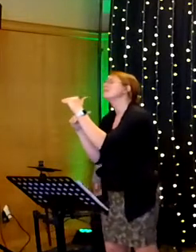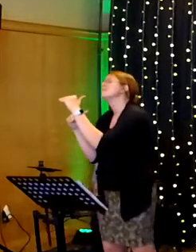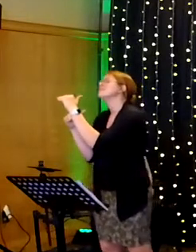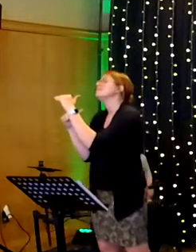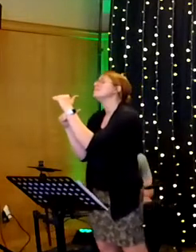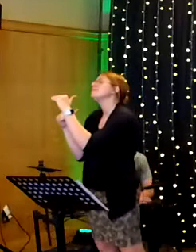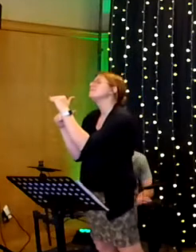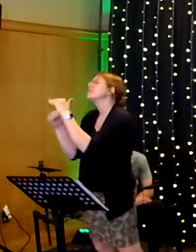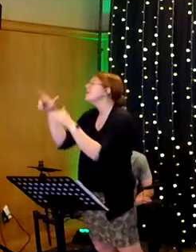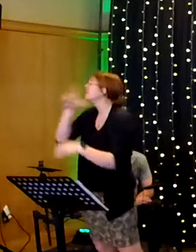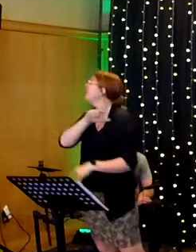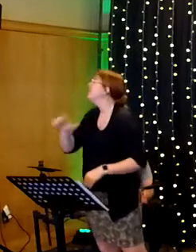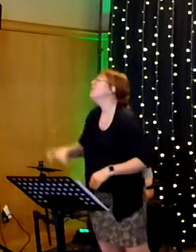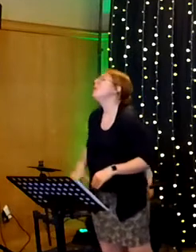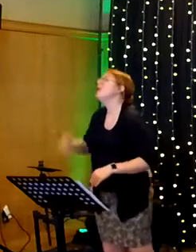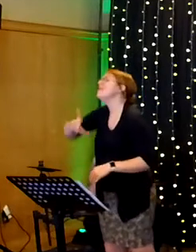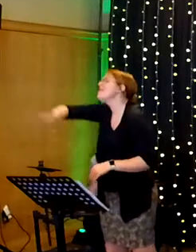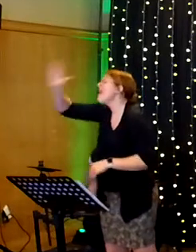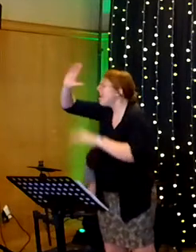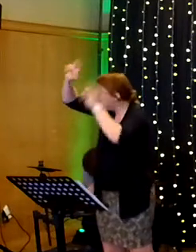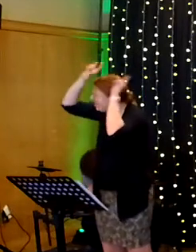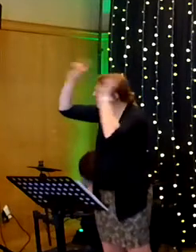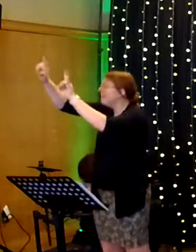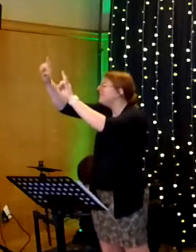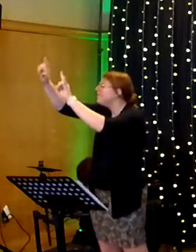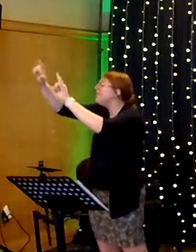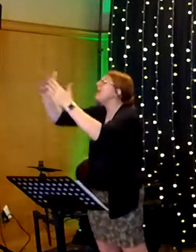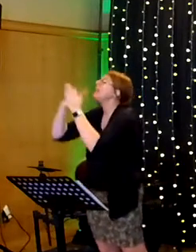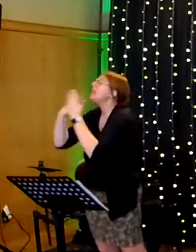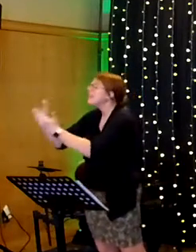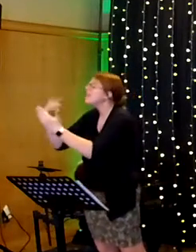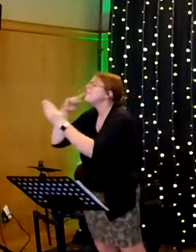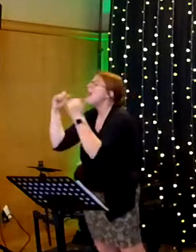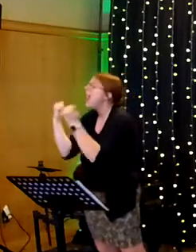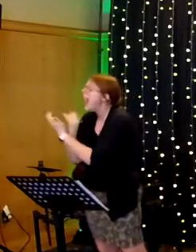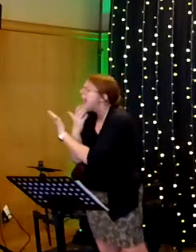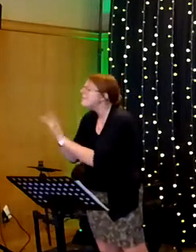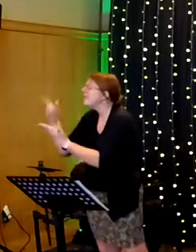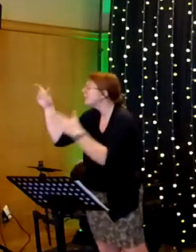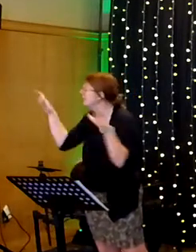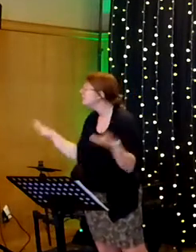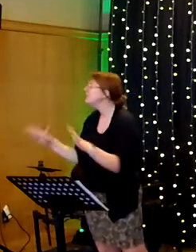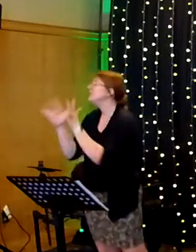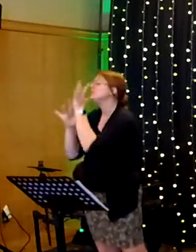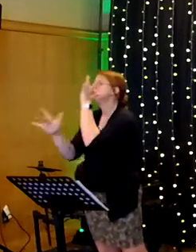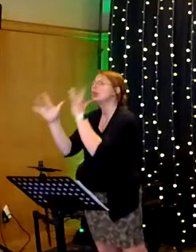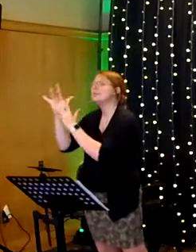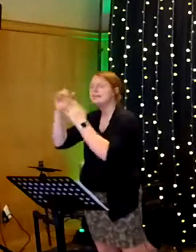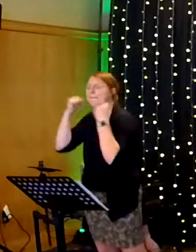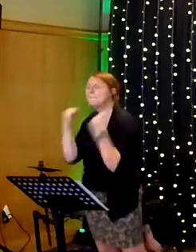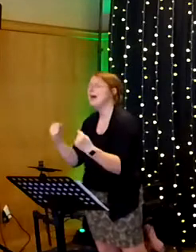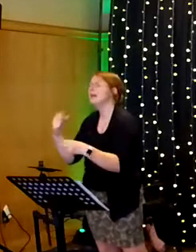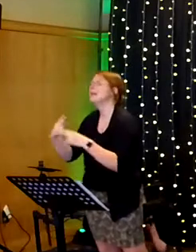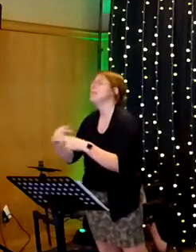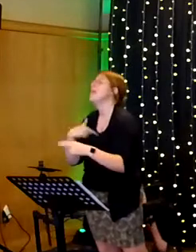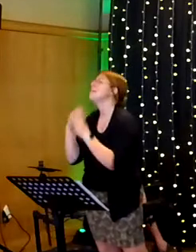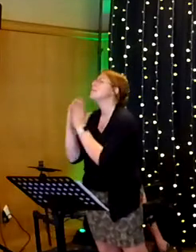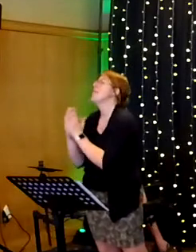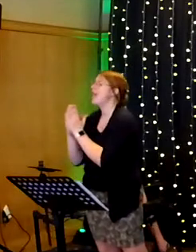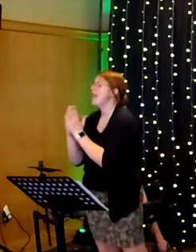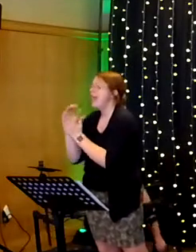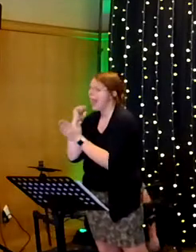all. Lord God, we love you and we thank you for all that you do. It's in Jesus' mighty name I pray.